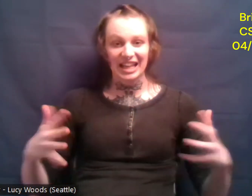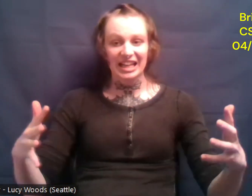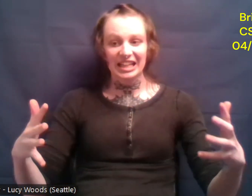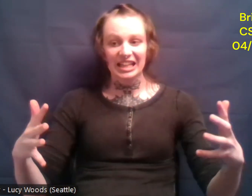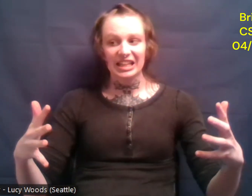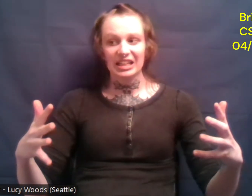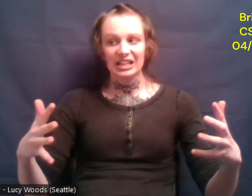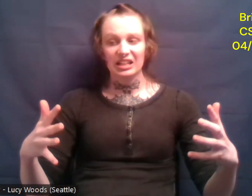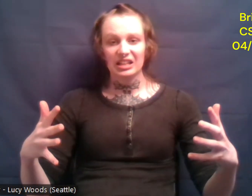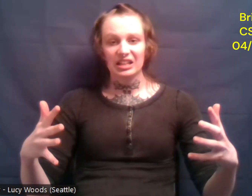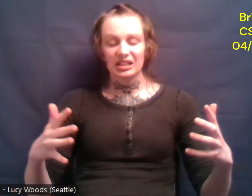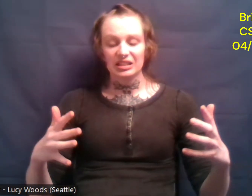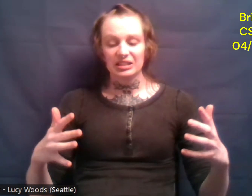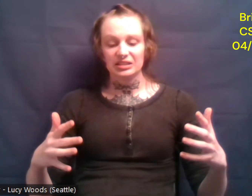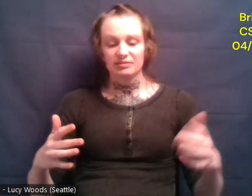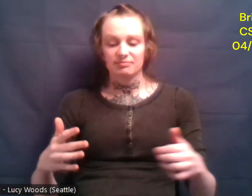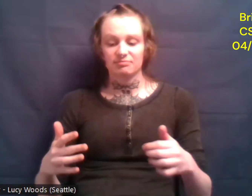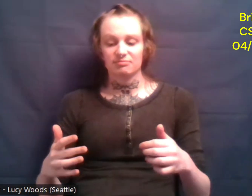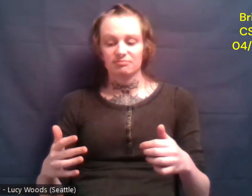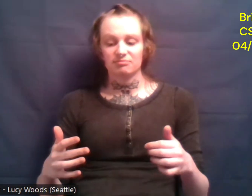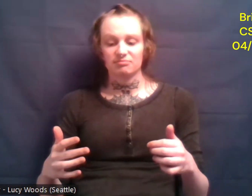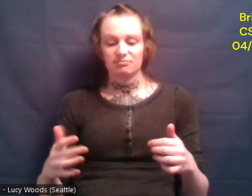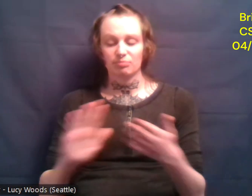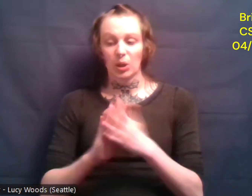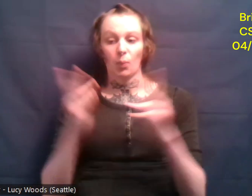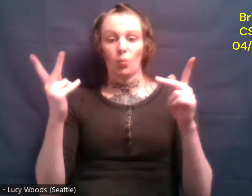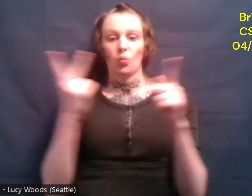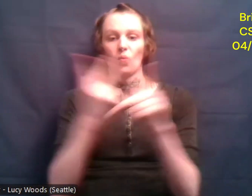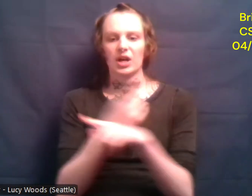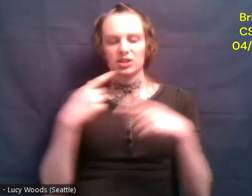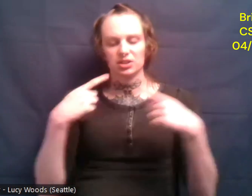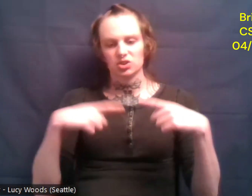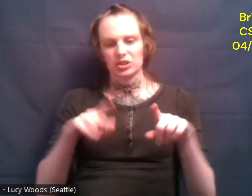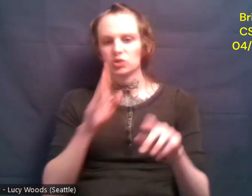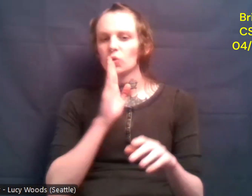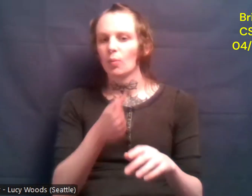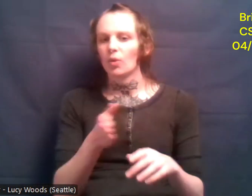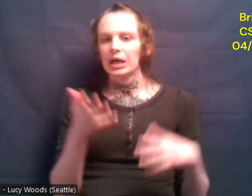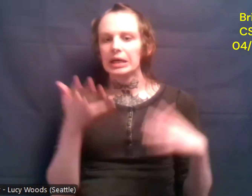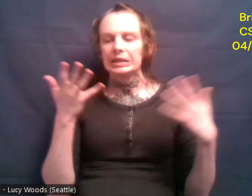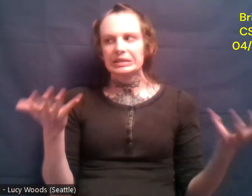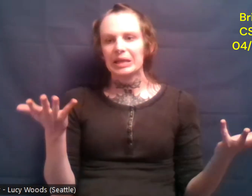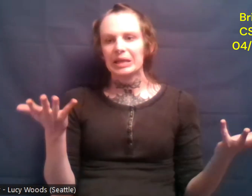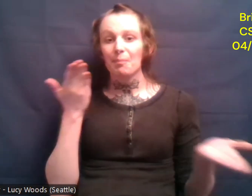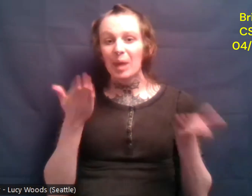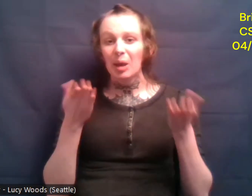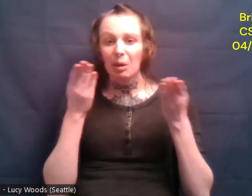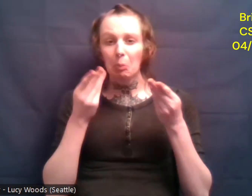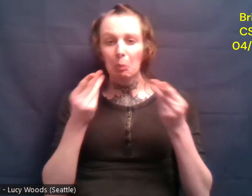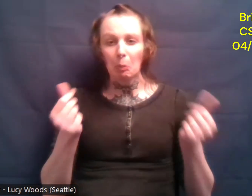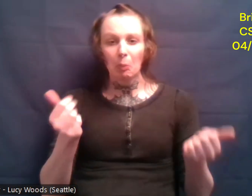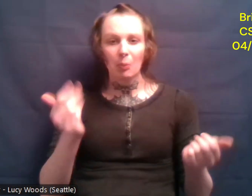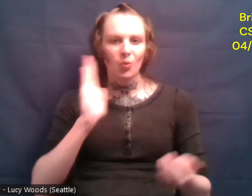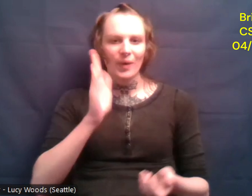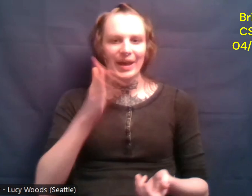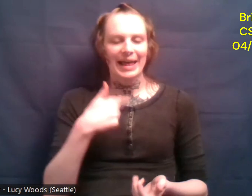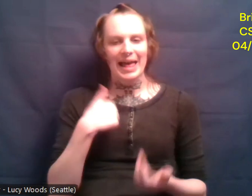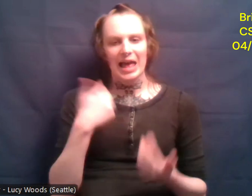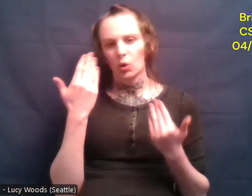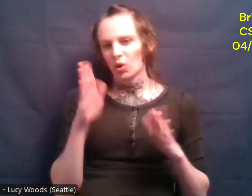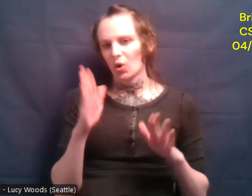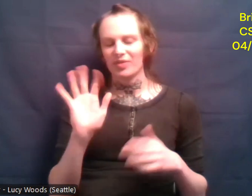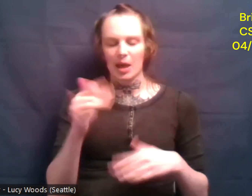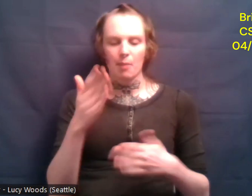gotten higher in recovery. I don't know if that will ever go away, but I think it's just part of becoming more aware about like who I am as a person. Um,